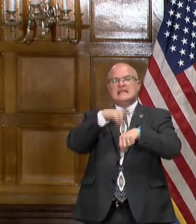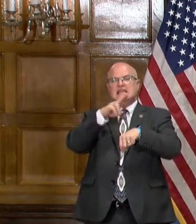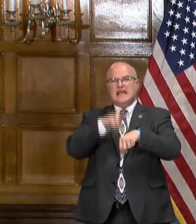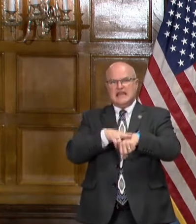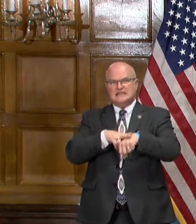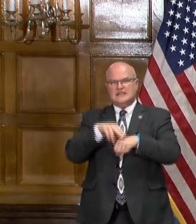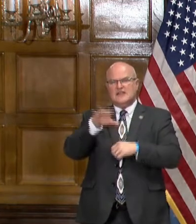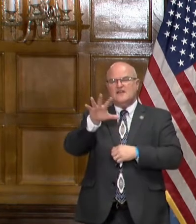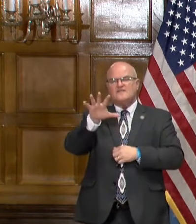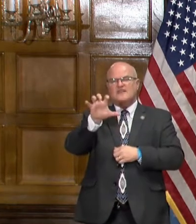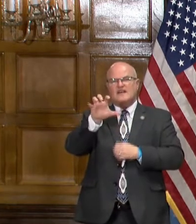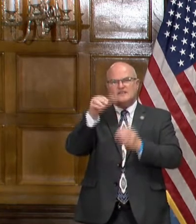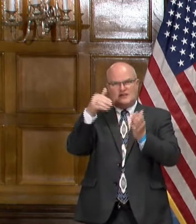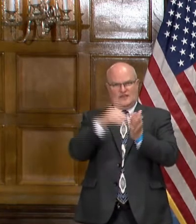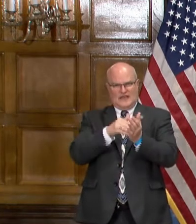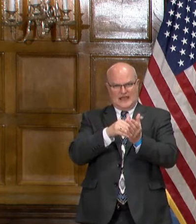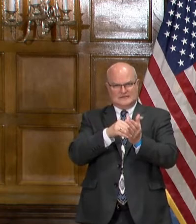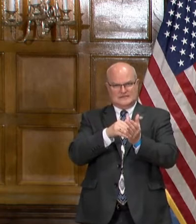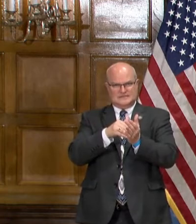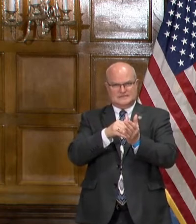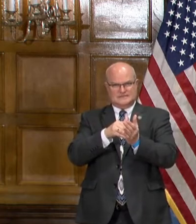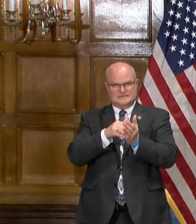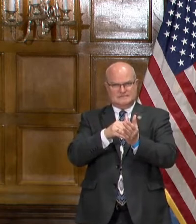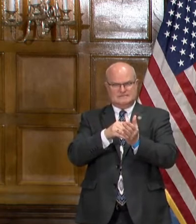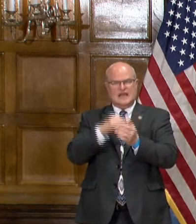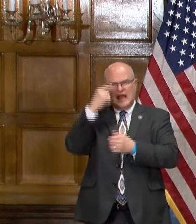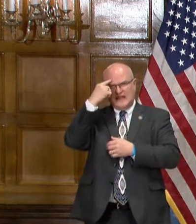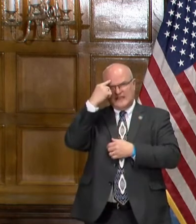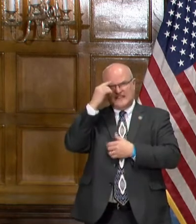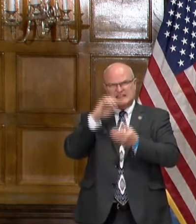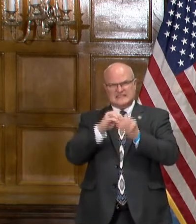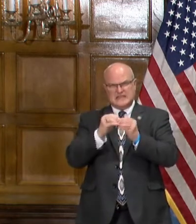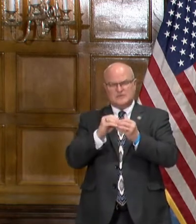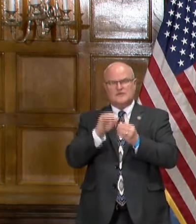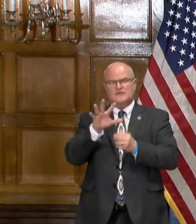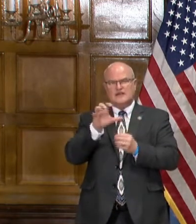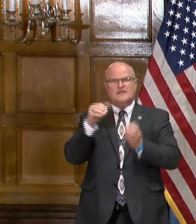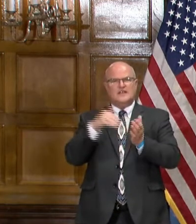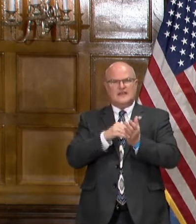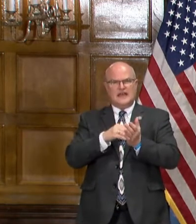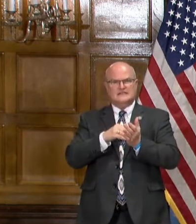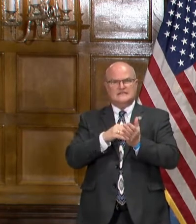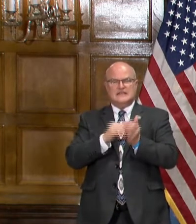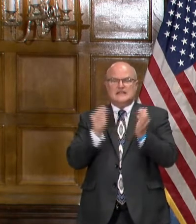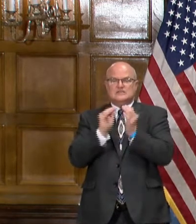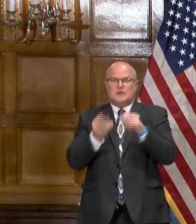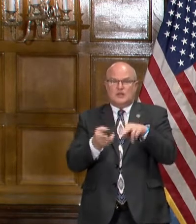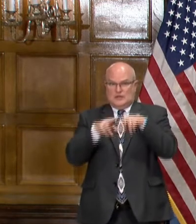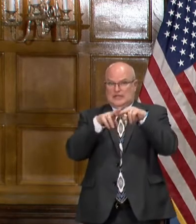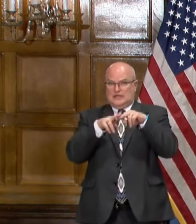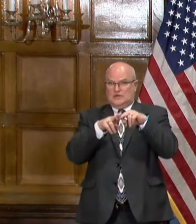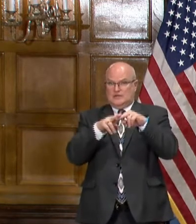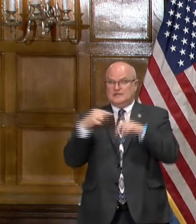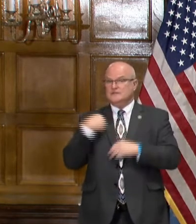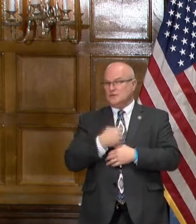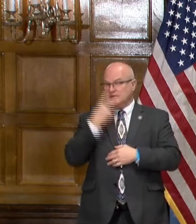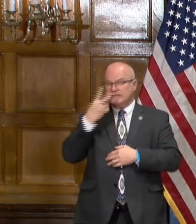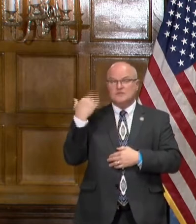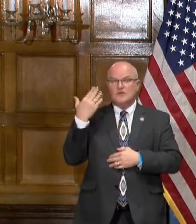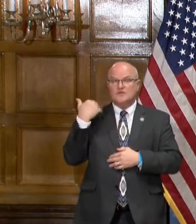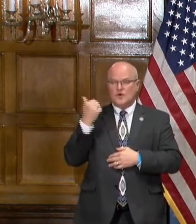of 500,000. I believe that's the number. And so that's a smaller increase that we've seen before